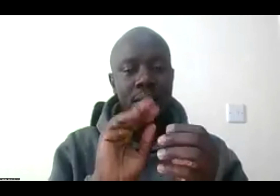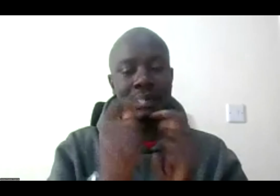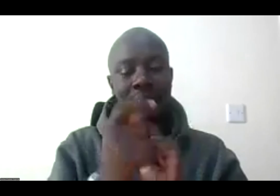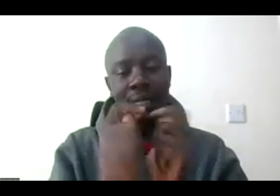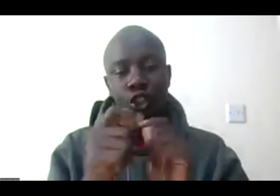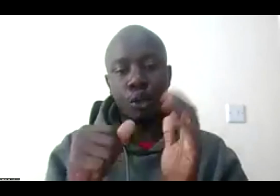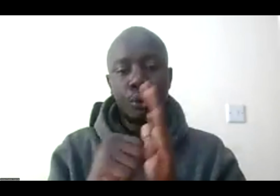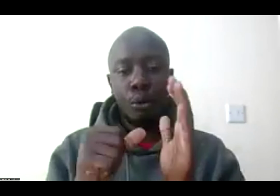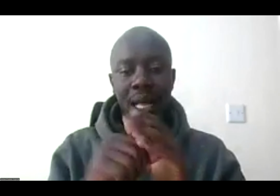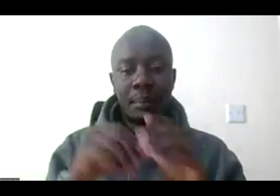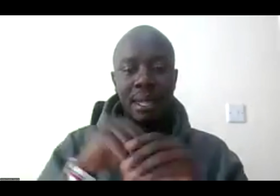Thank you so much.